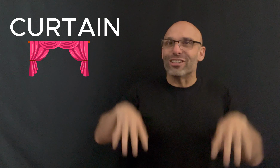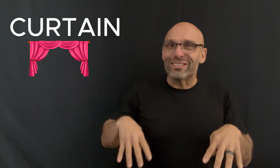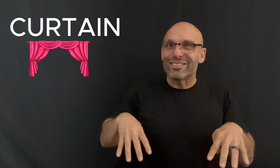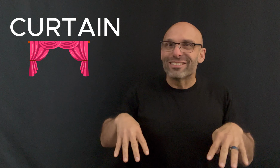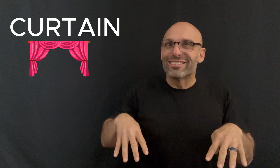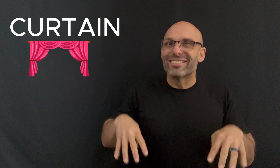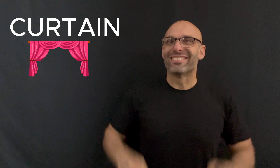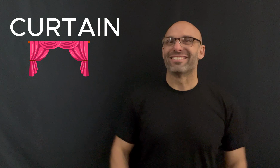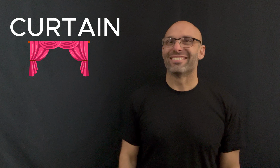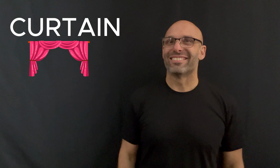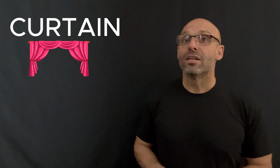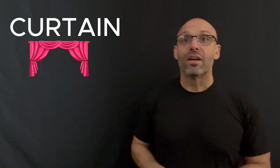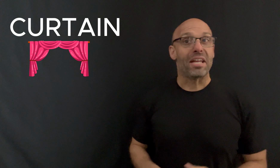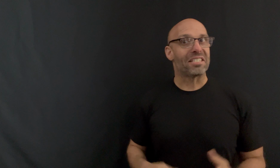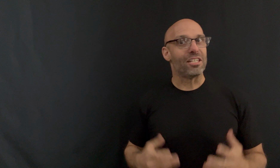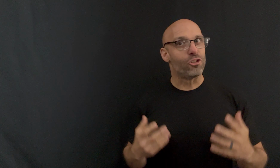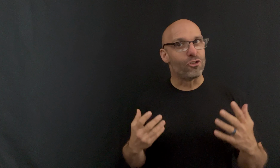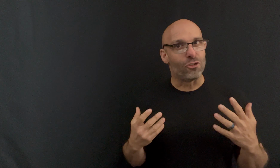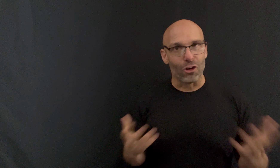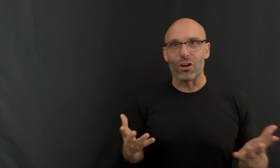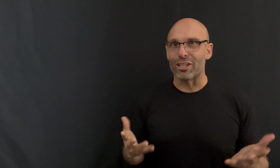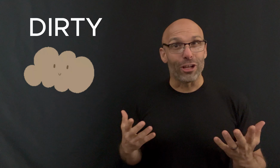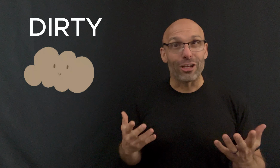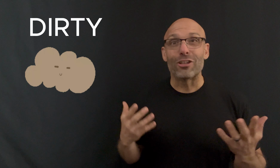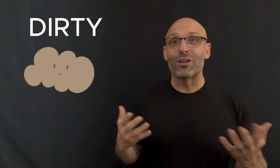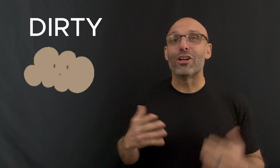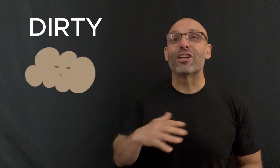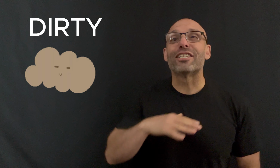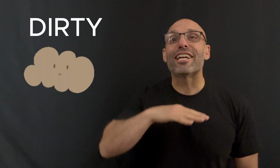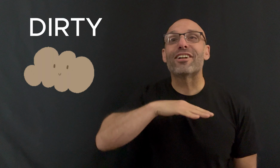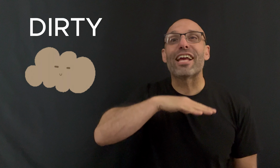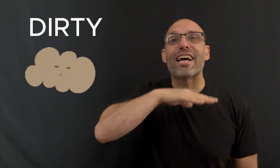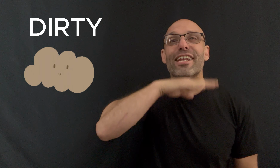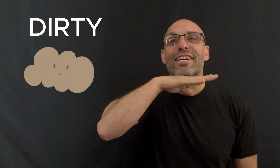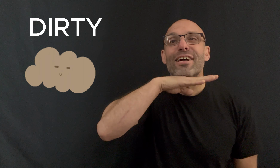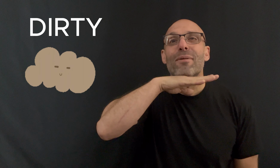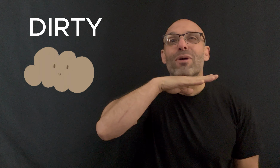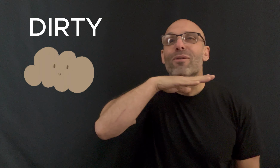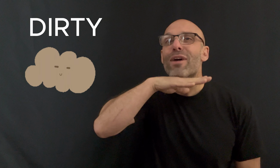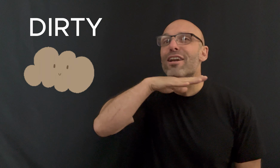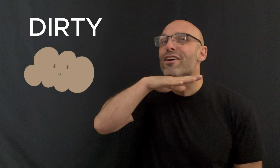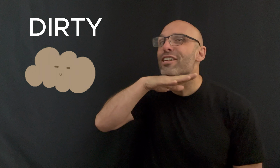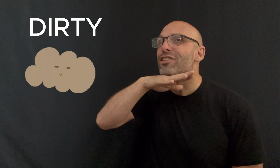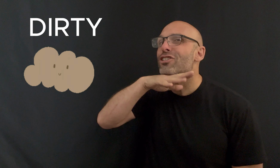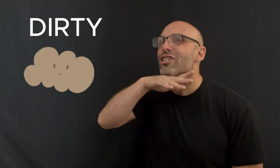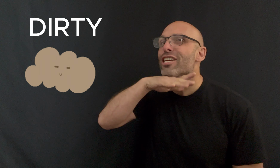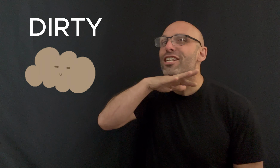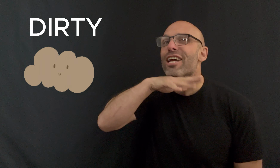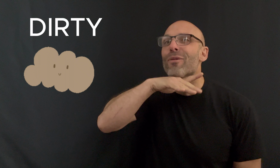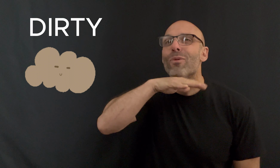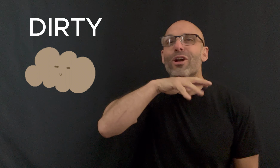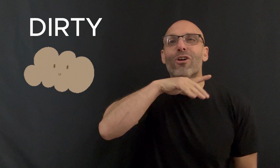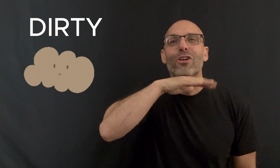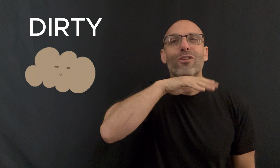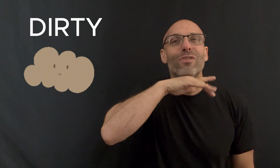Curtains. Next is dirty. Dirty, you're going to take your hand, put it right underneath your chin, and wiggle your